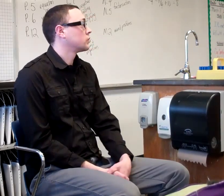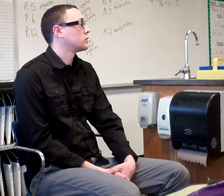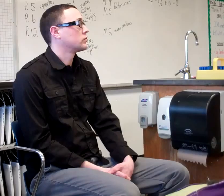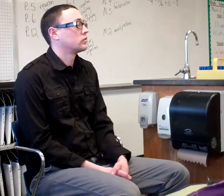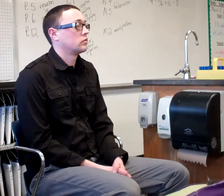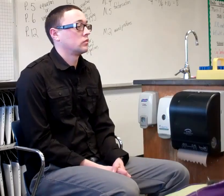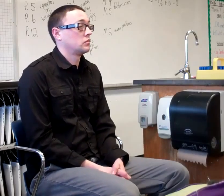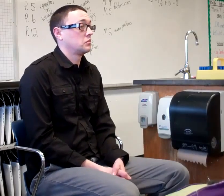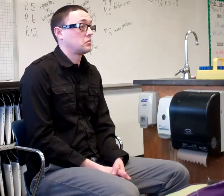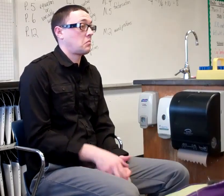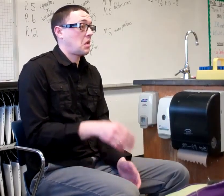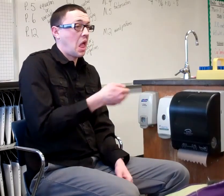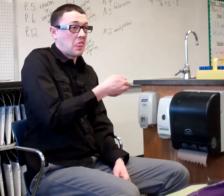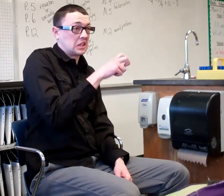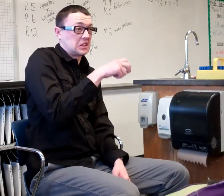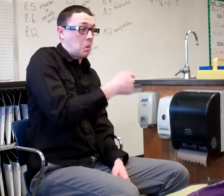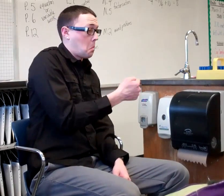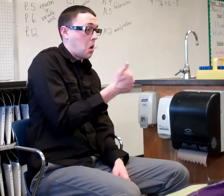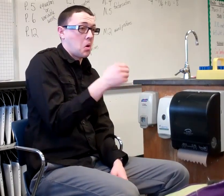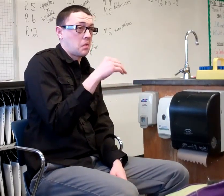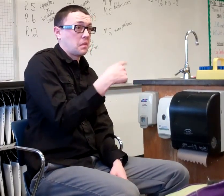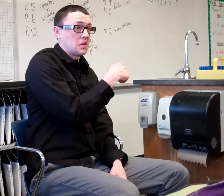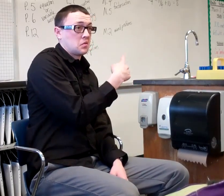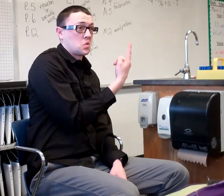Any trash in this problem?